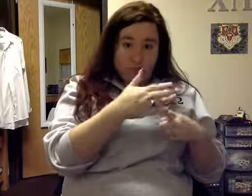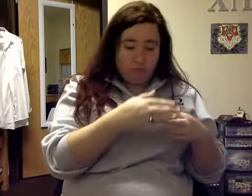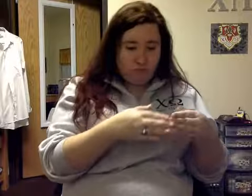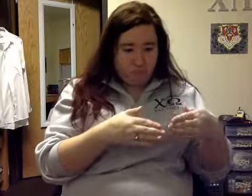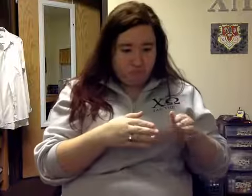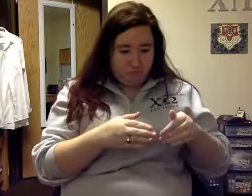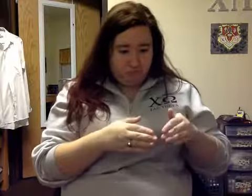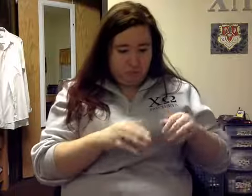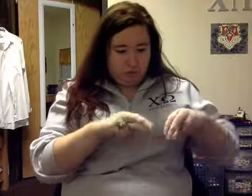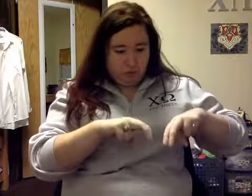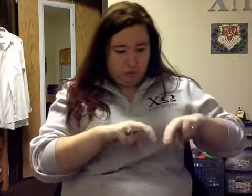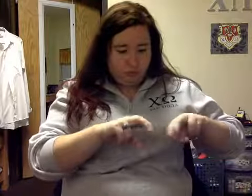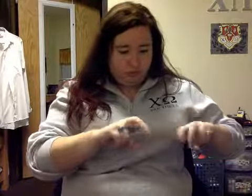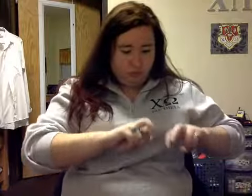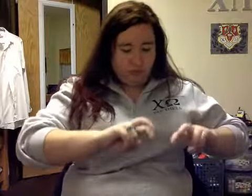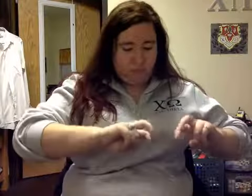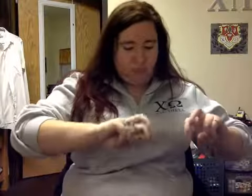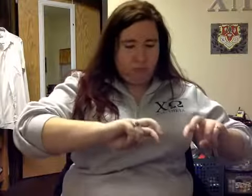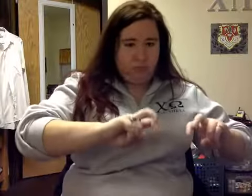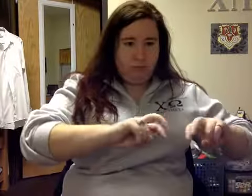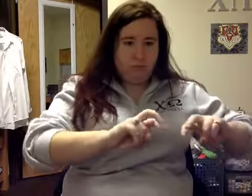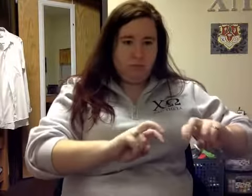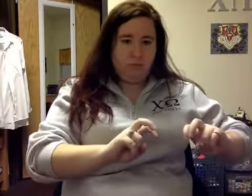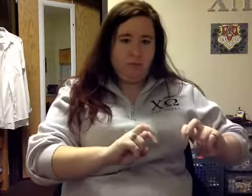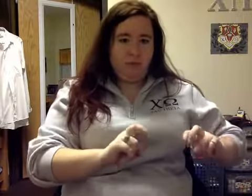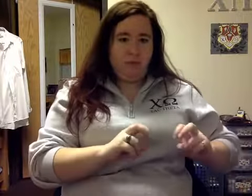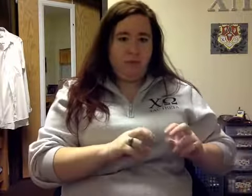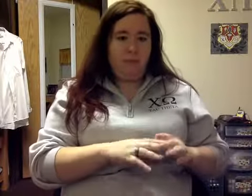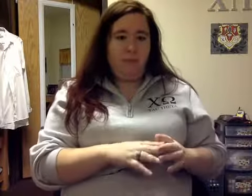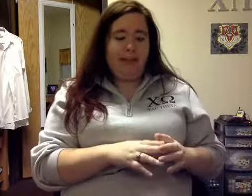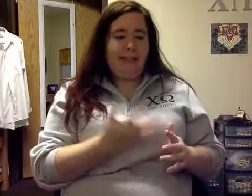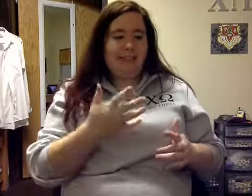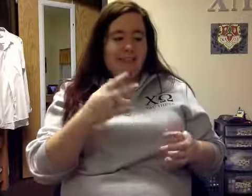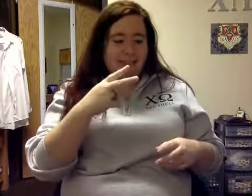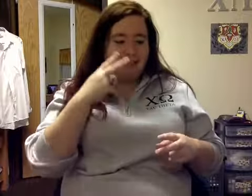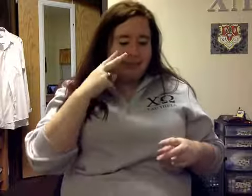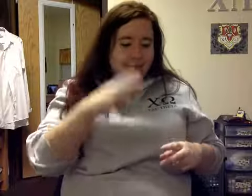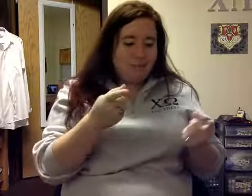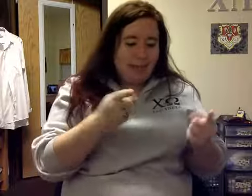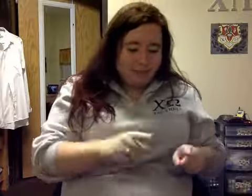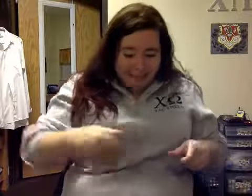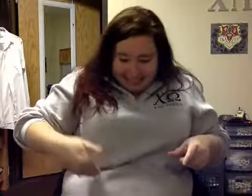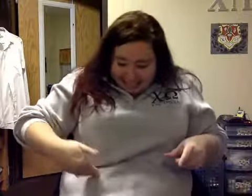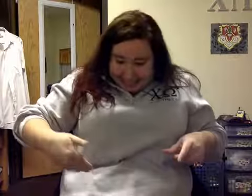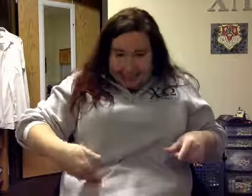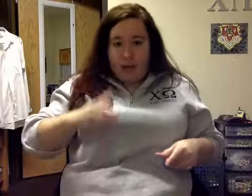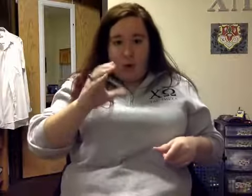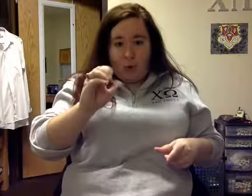look at every inch of the colon, and it's actually a visualization of the inside. If there are any